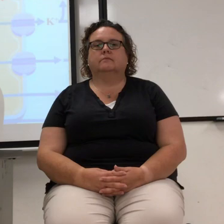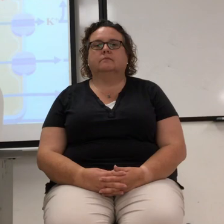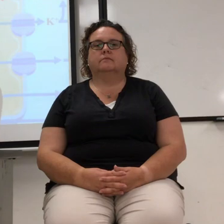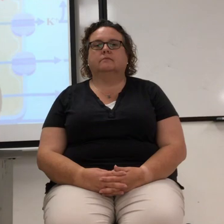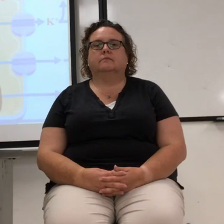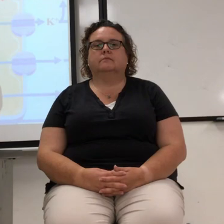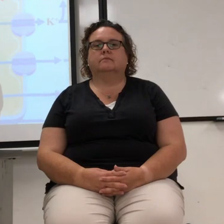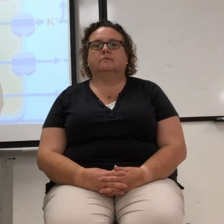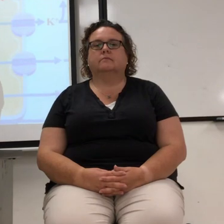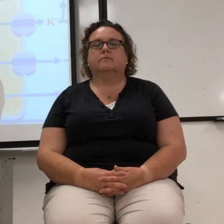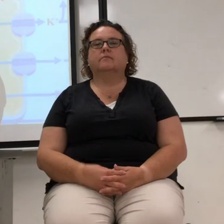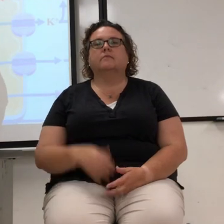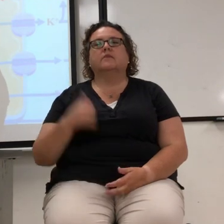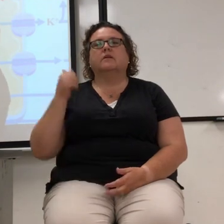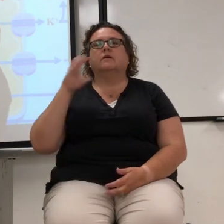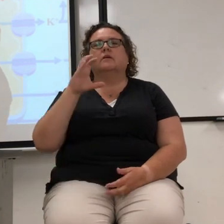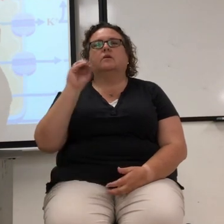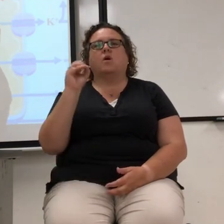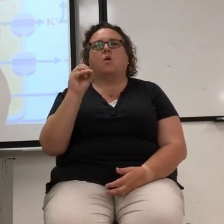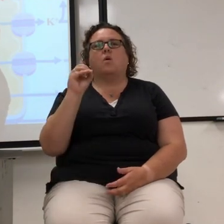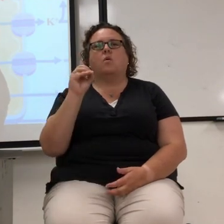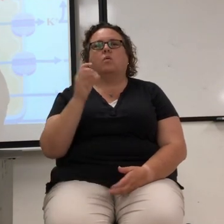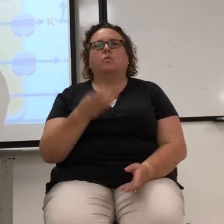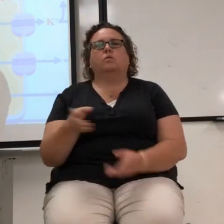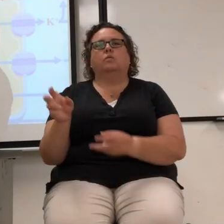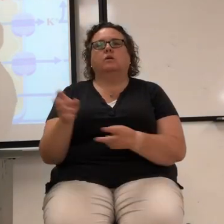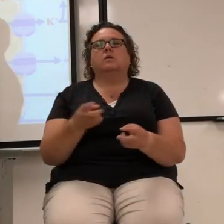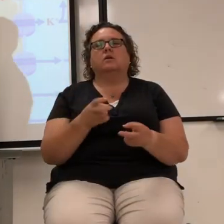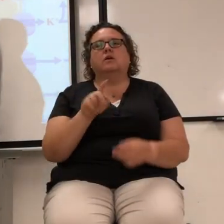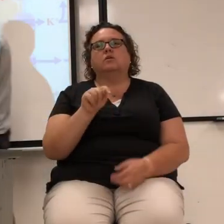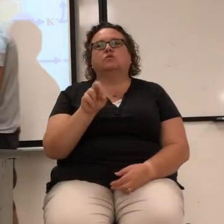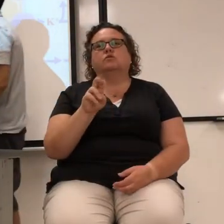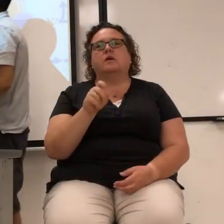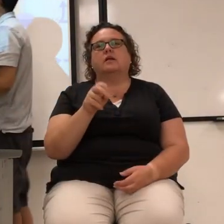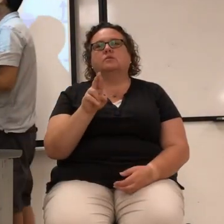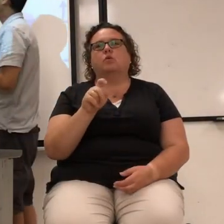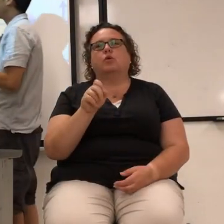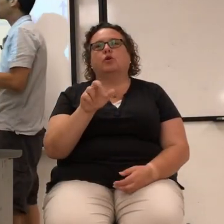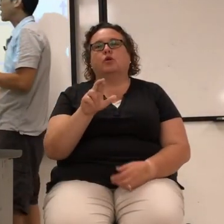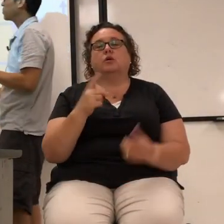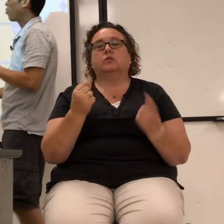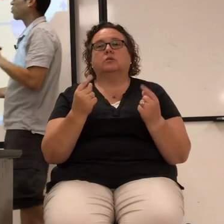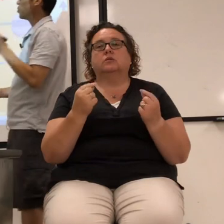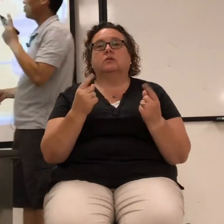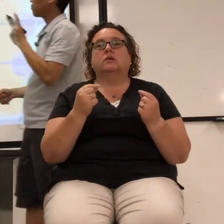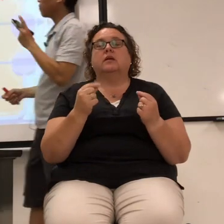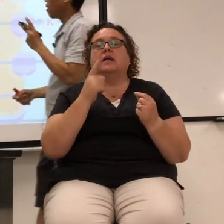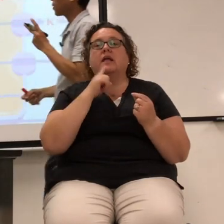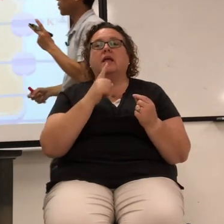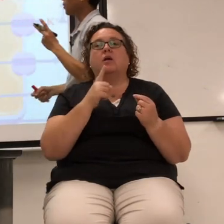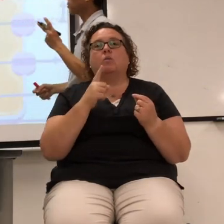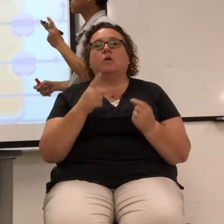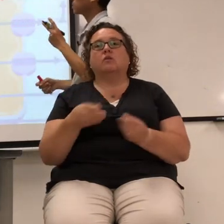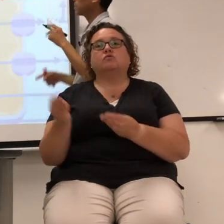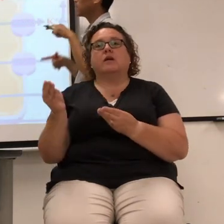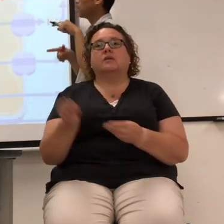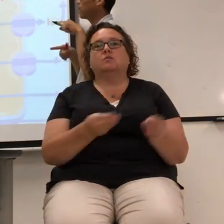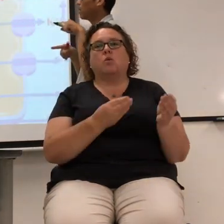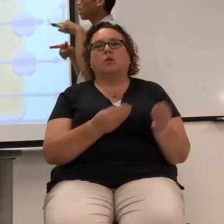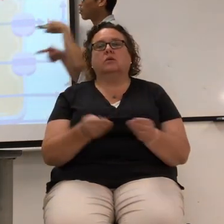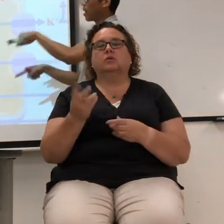So this is a cotransporter, and what cotransporters do is they transport 2 different